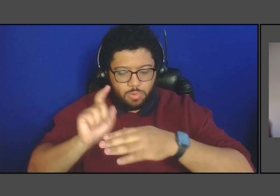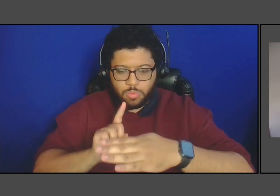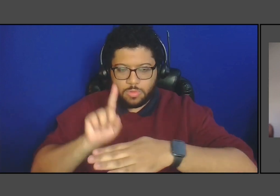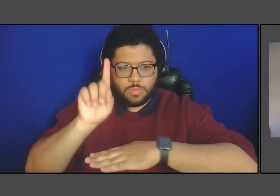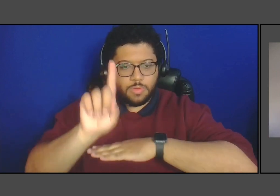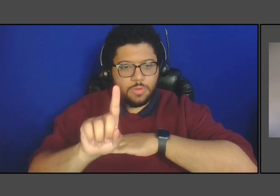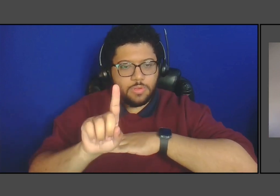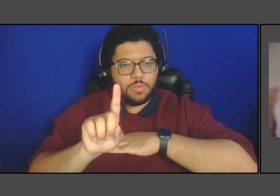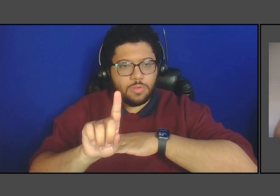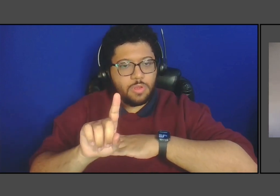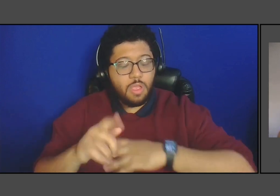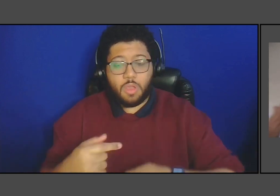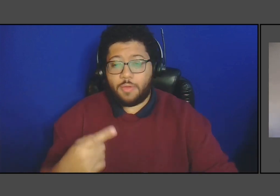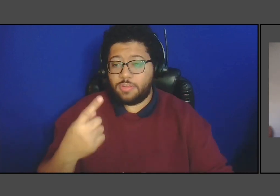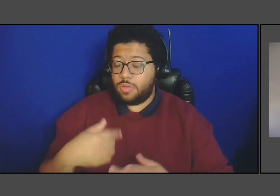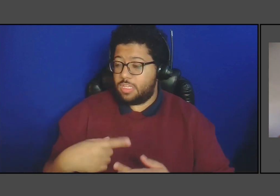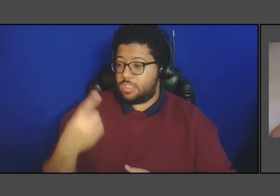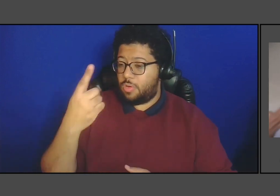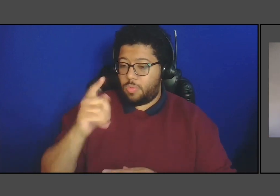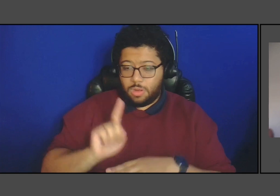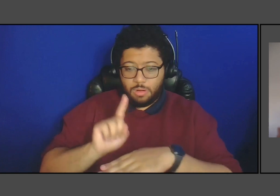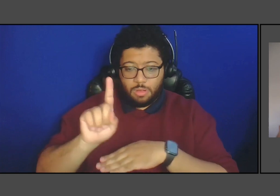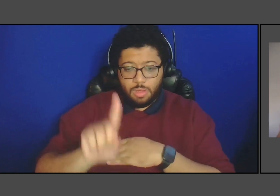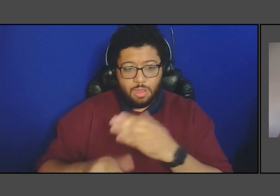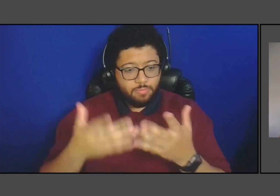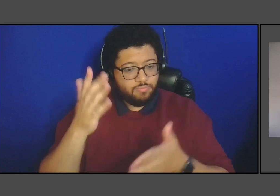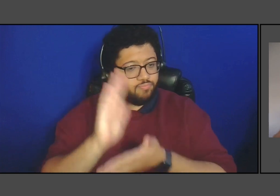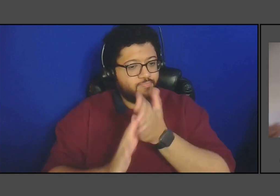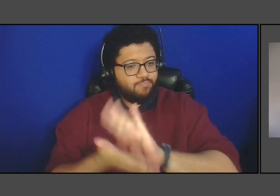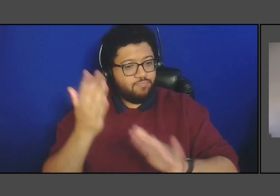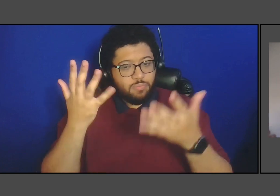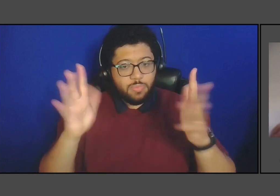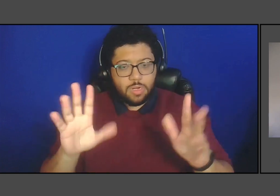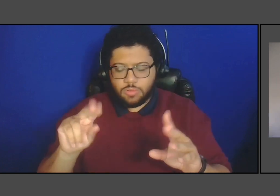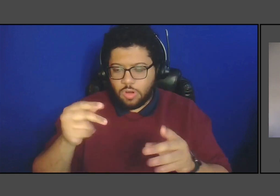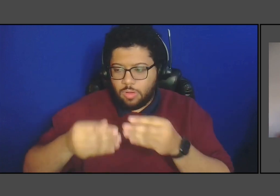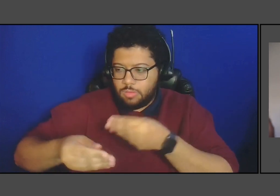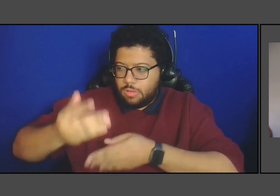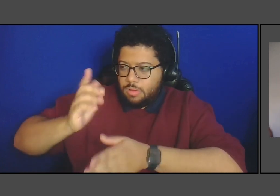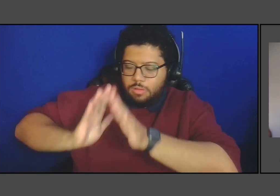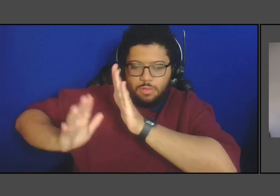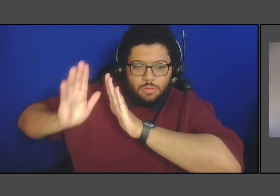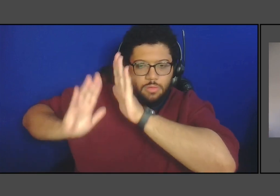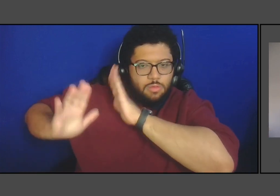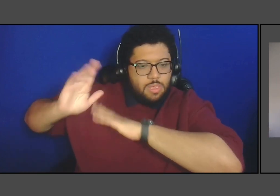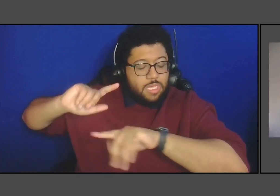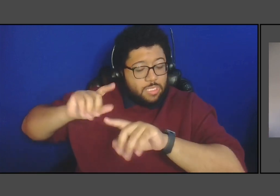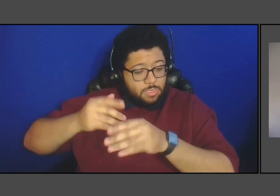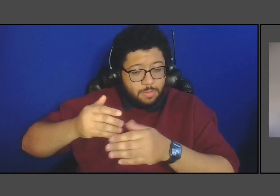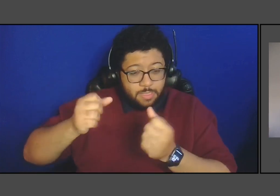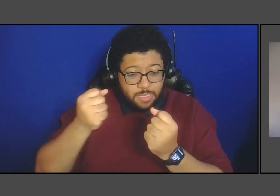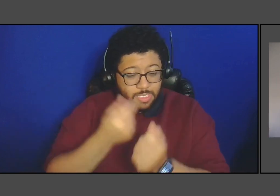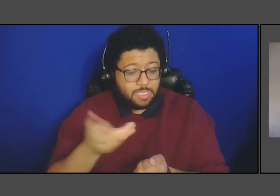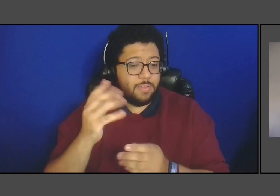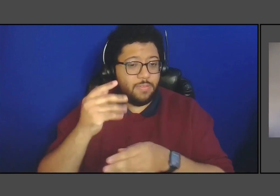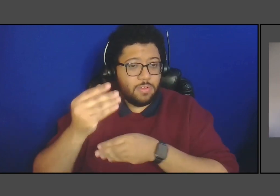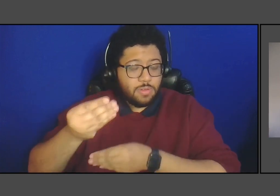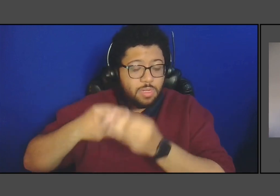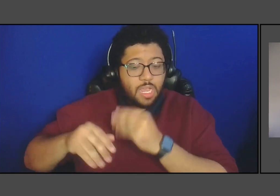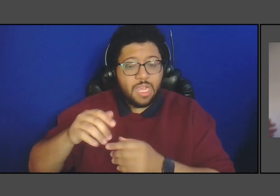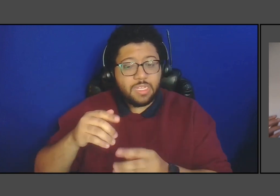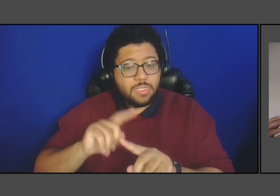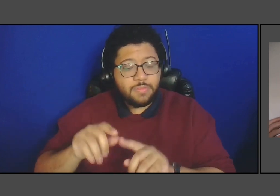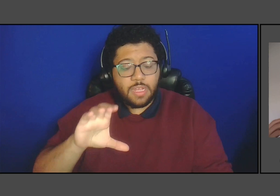defines our legacy. It's just goes way back to generations of border crossers along the Camino Real,